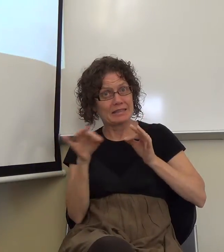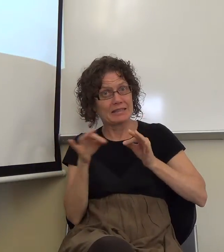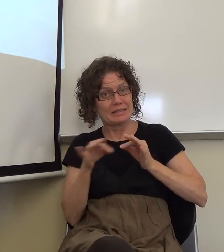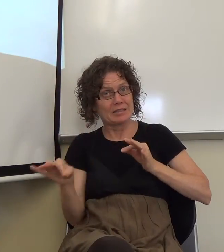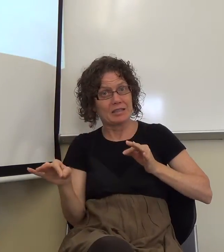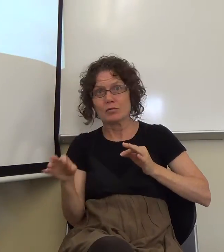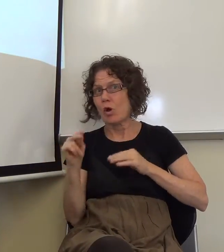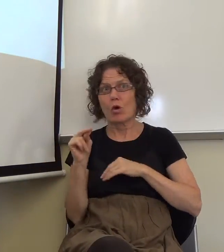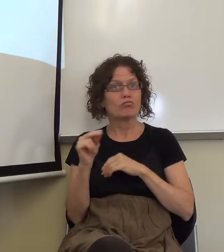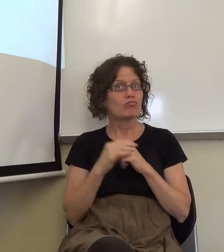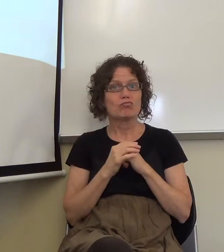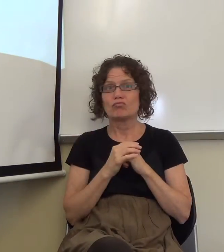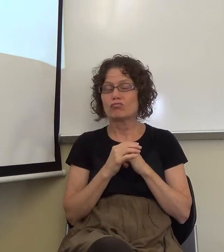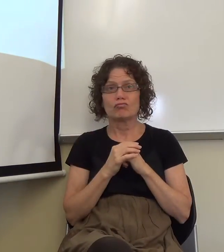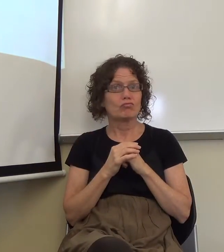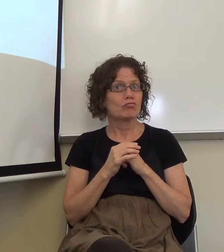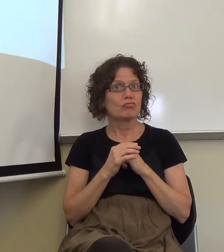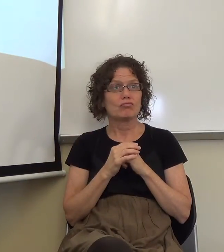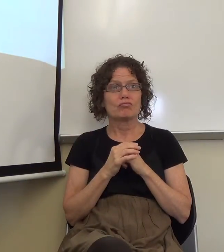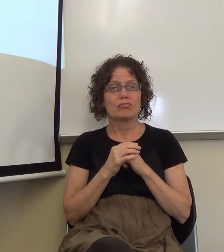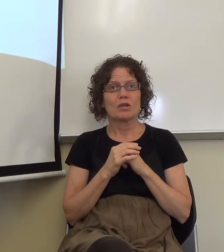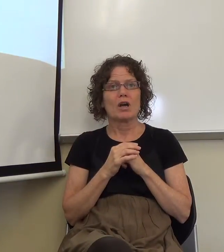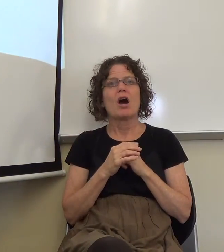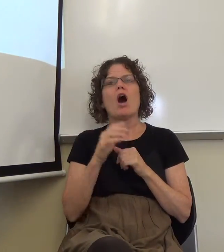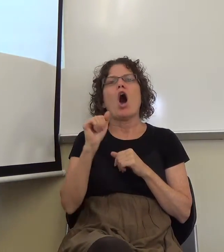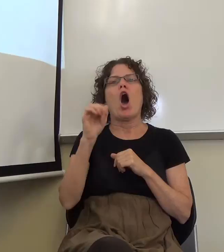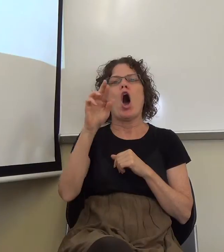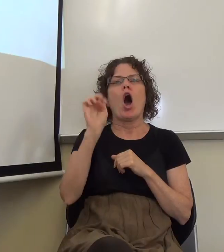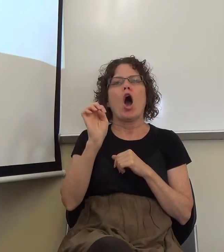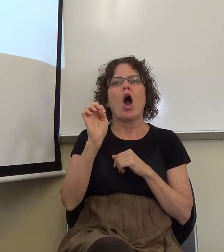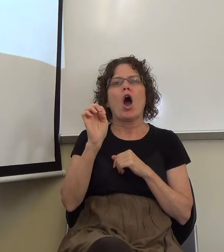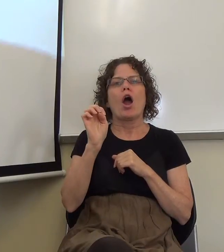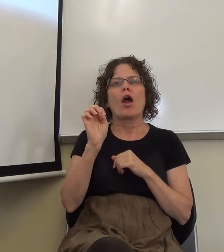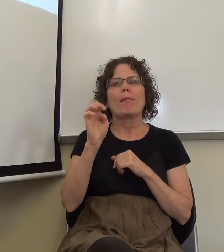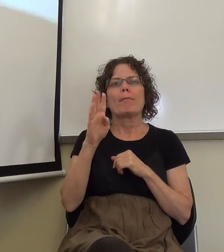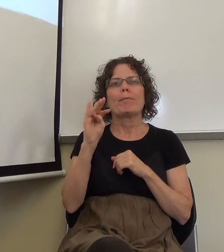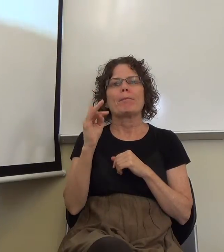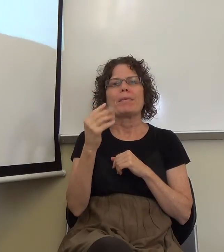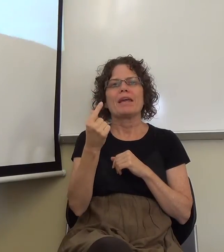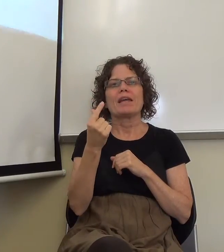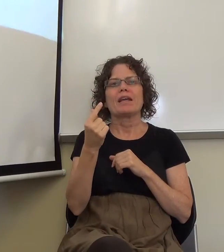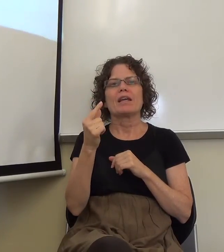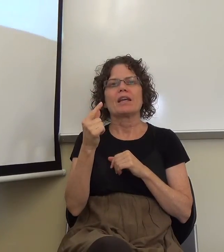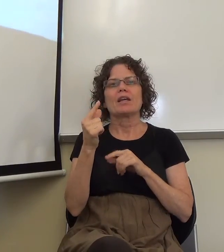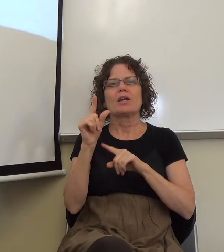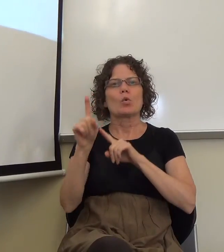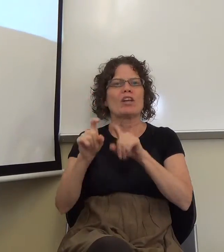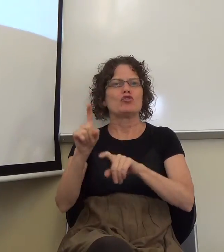No. Some, yeah, are being questioned. Basically, yeah, if I had you paraphrase this, it would probably be